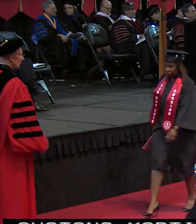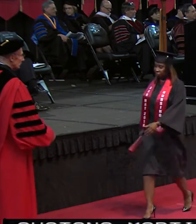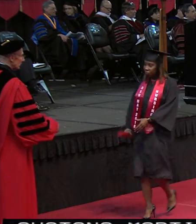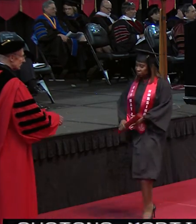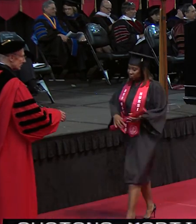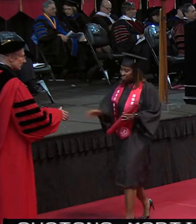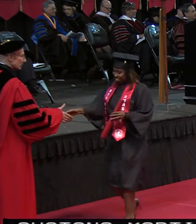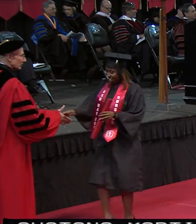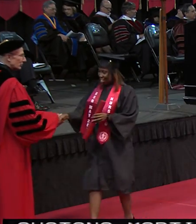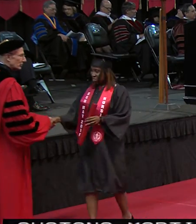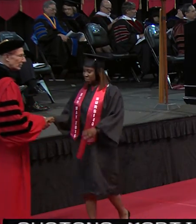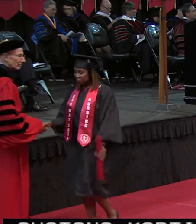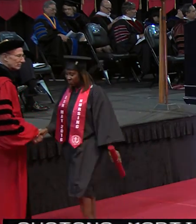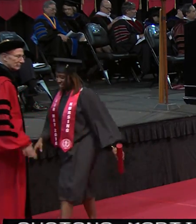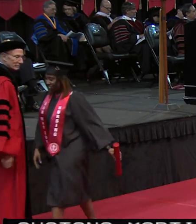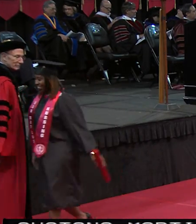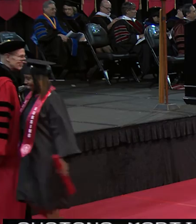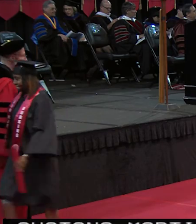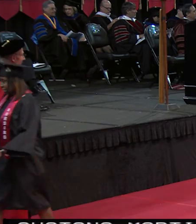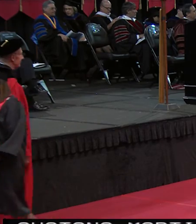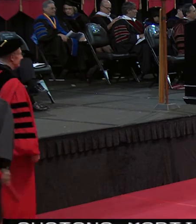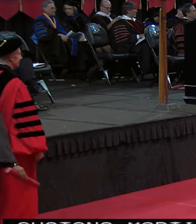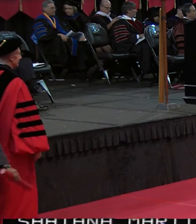Morgan Loy McLean.